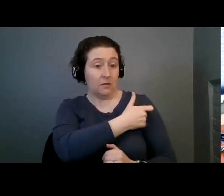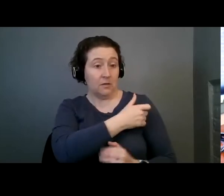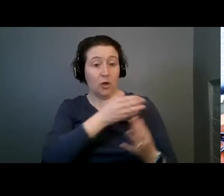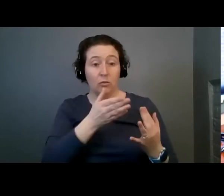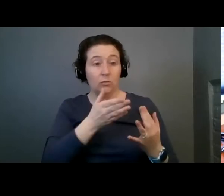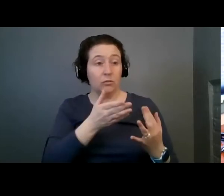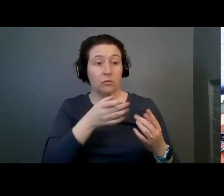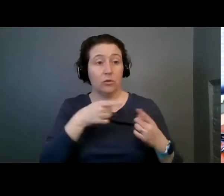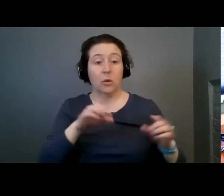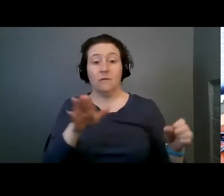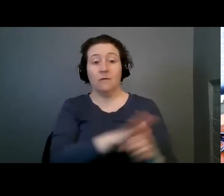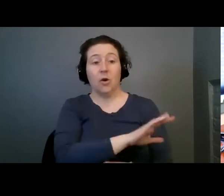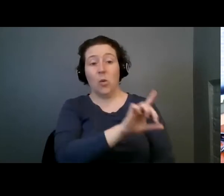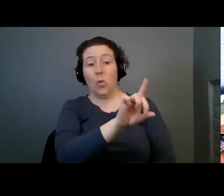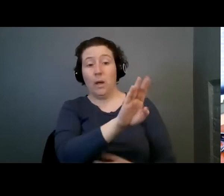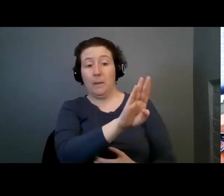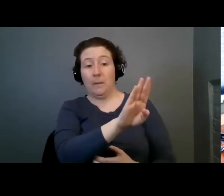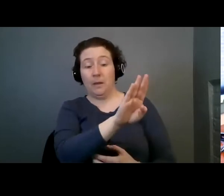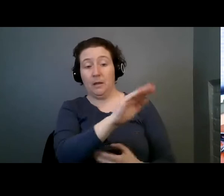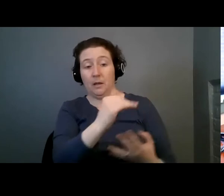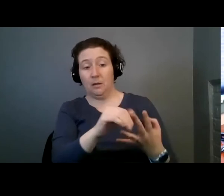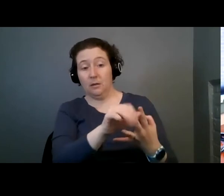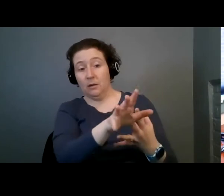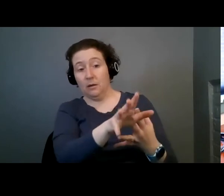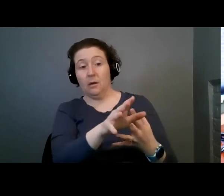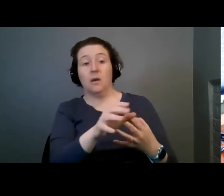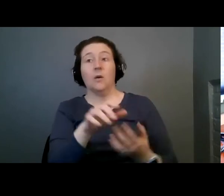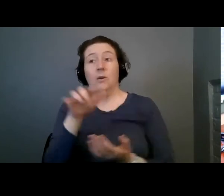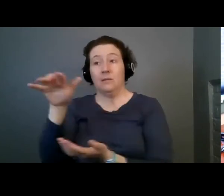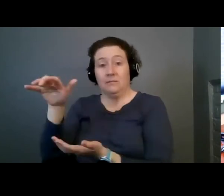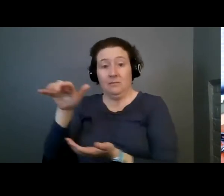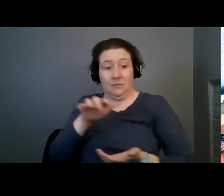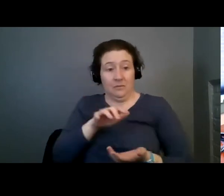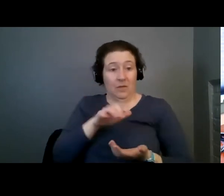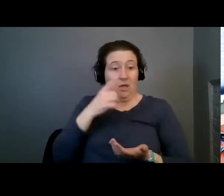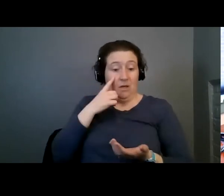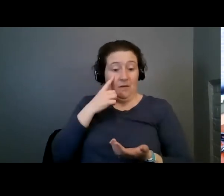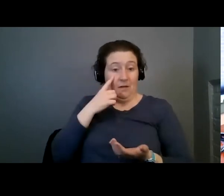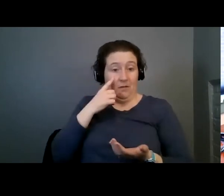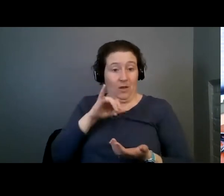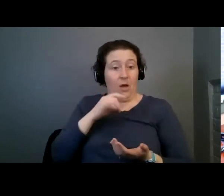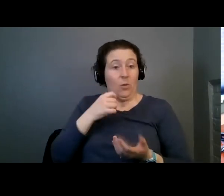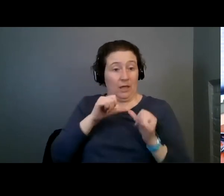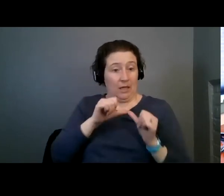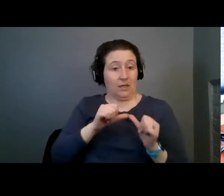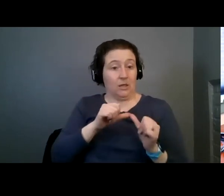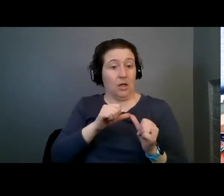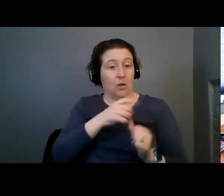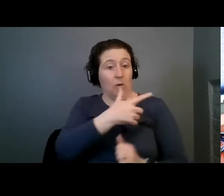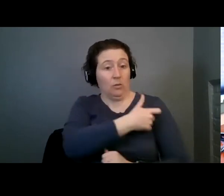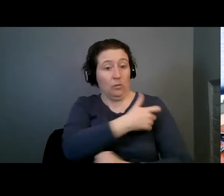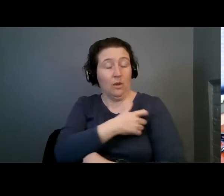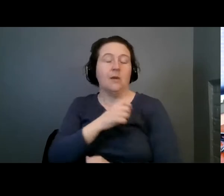1B. The limited vaccine supply coming to Scott County for that group continues to be given to our 3 main health